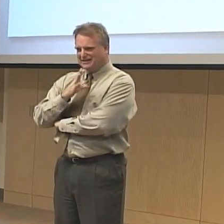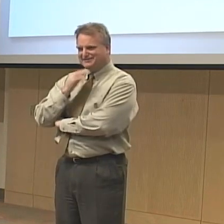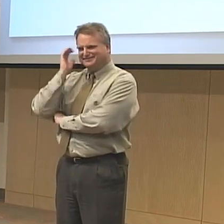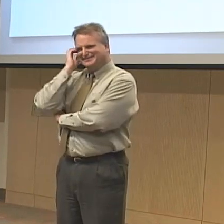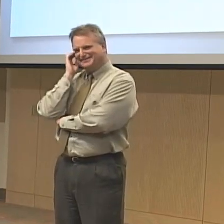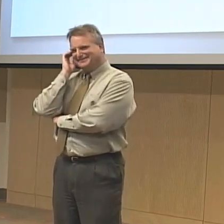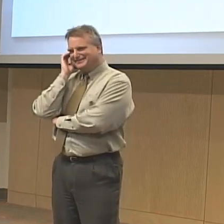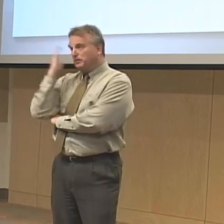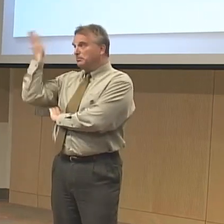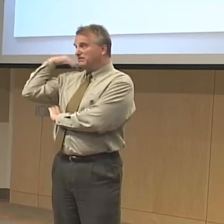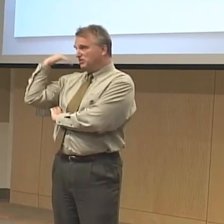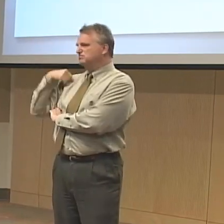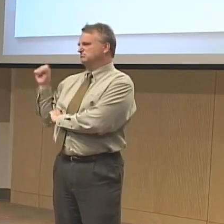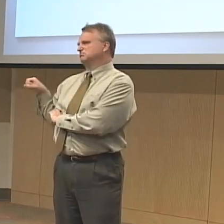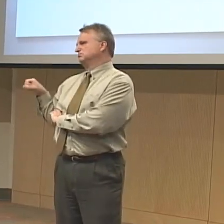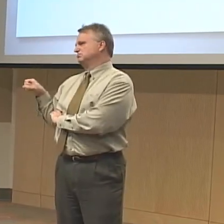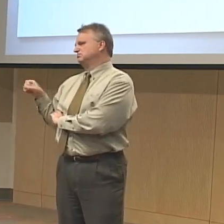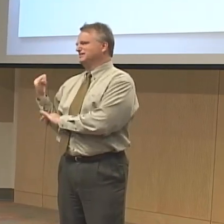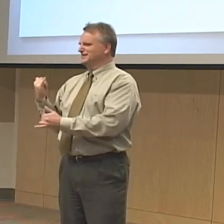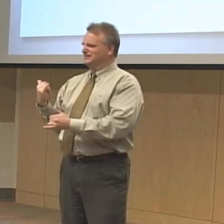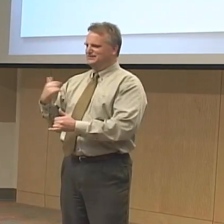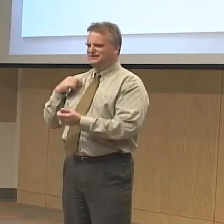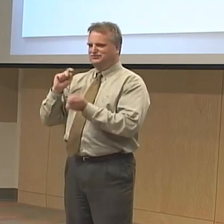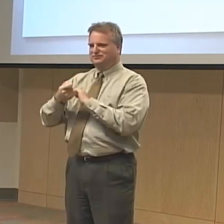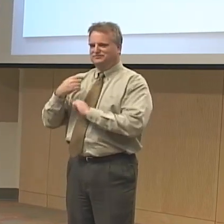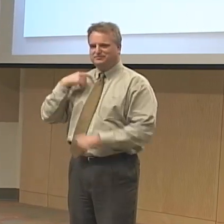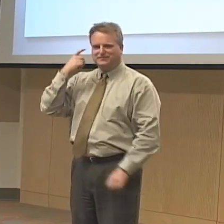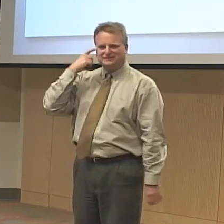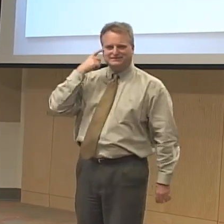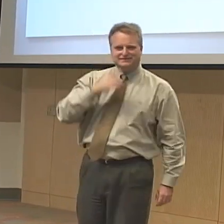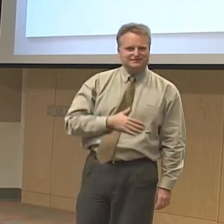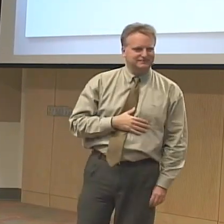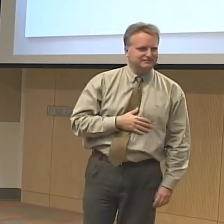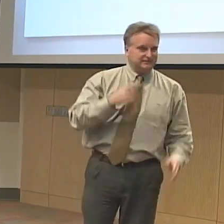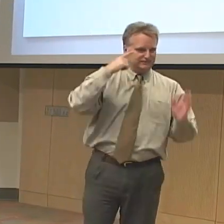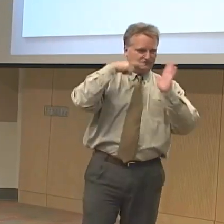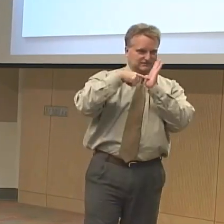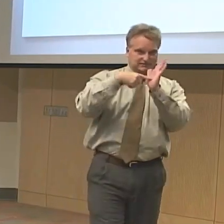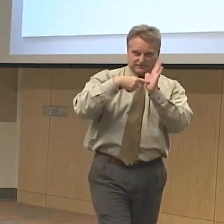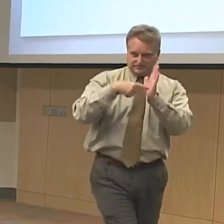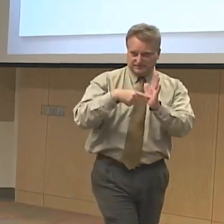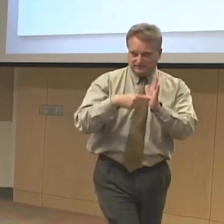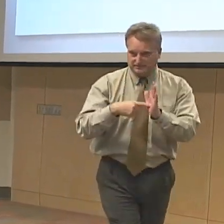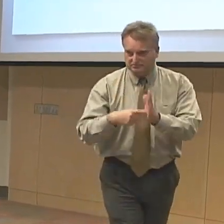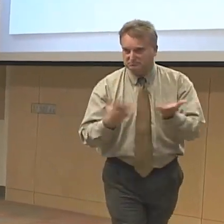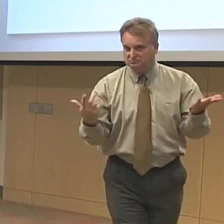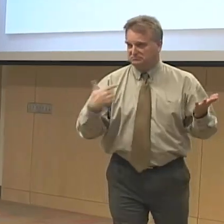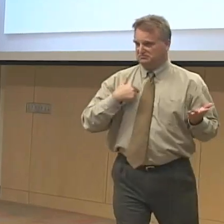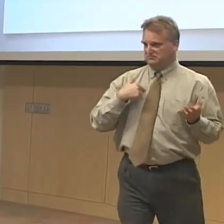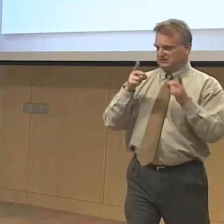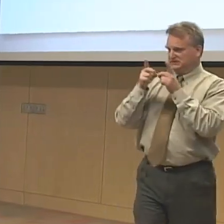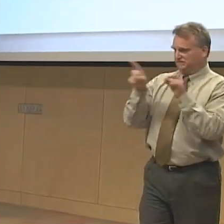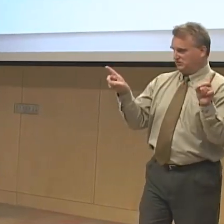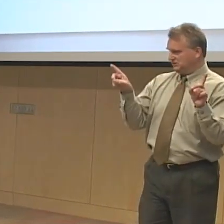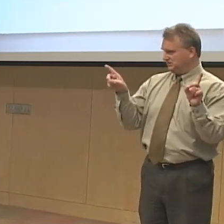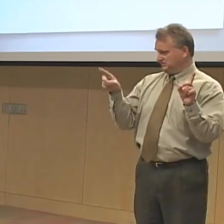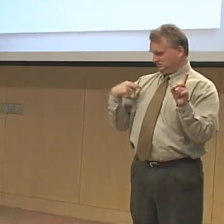But to be called impolite, I question that. In the past, I did feel that way, but I've changed my mind. For example, I